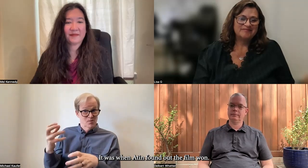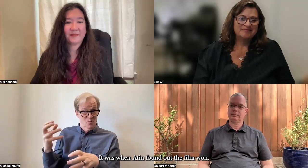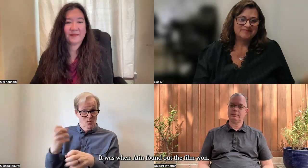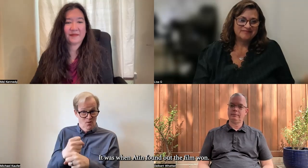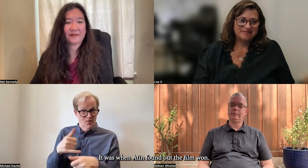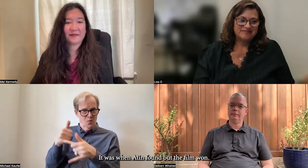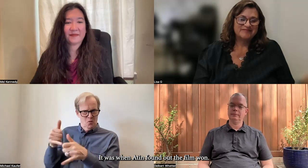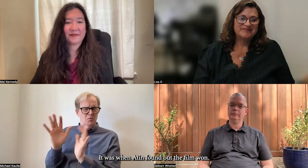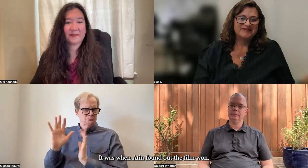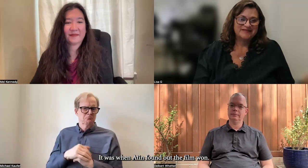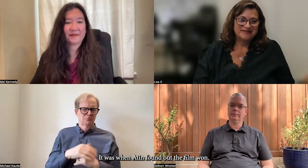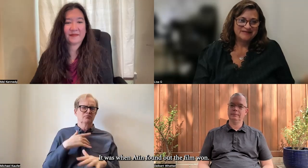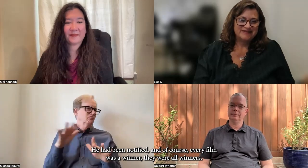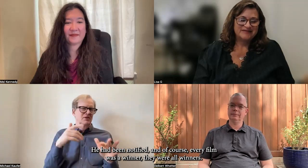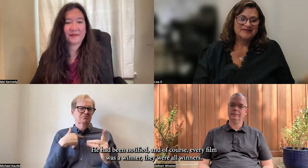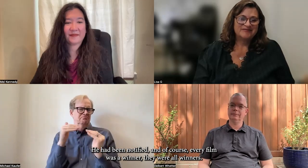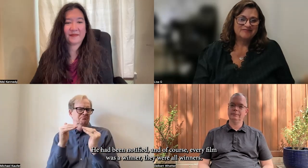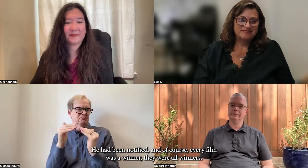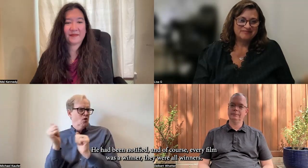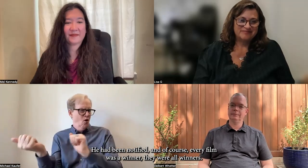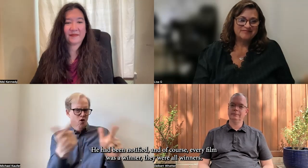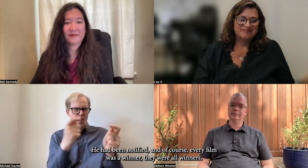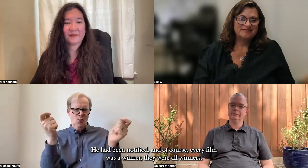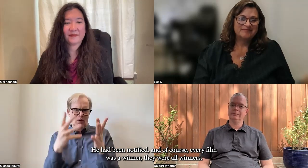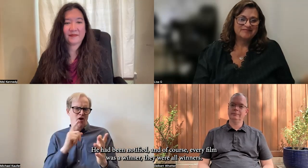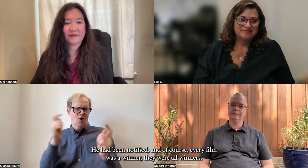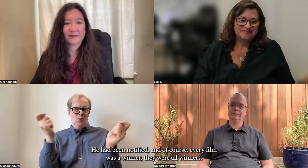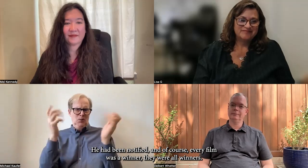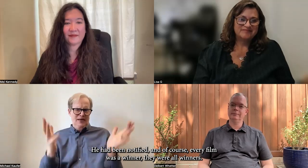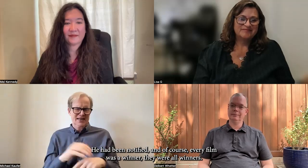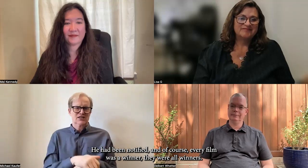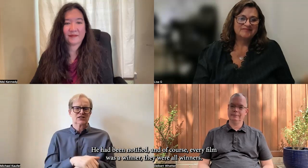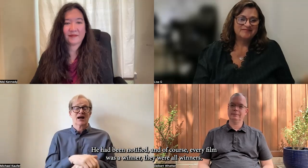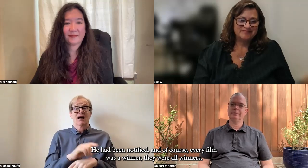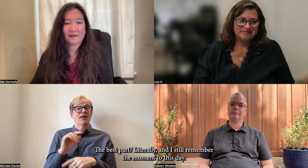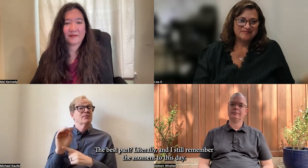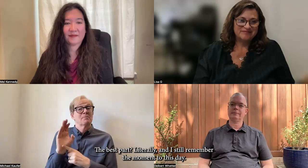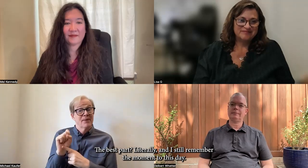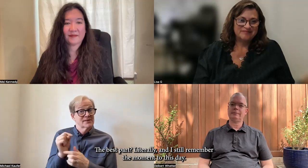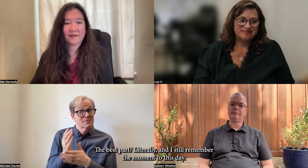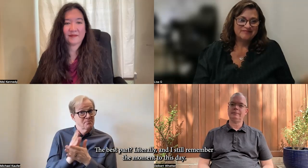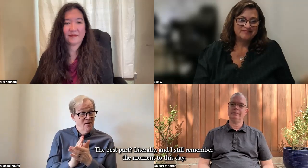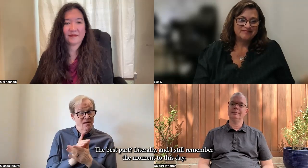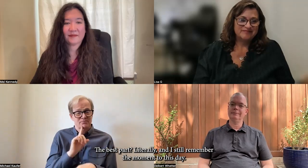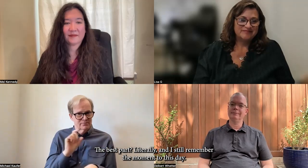the film won. He had been notified, and of course every film was a winner. They were all winners. The best